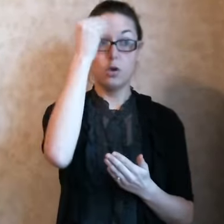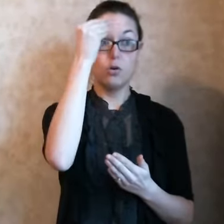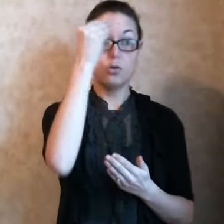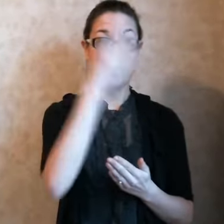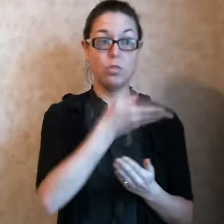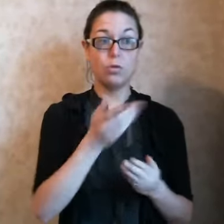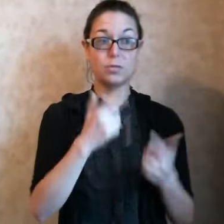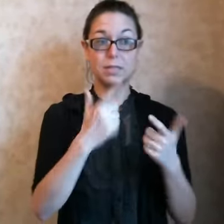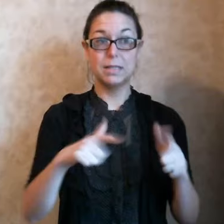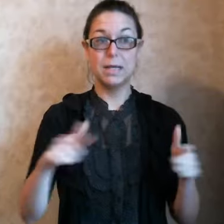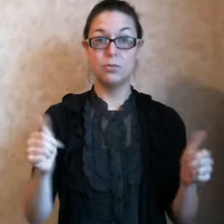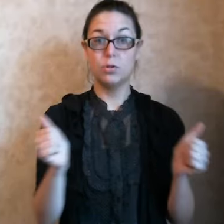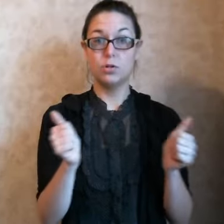through cueing.